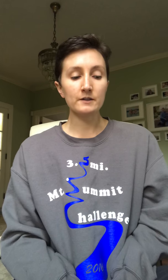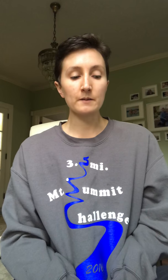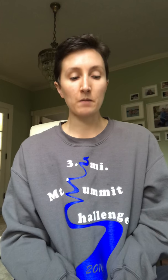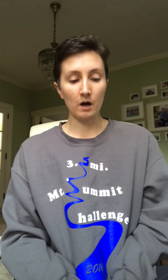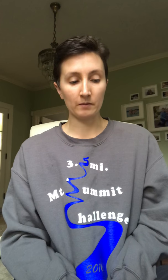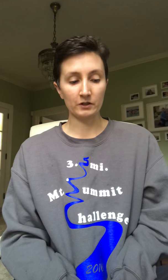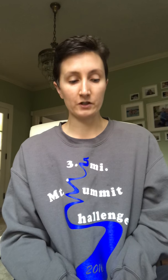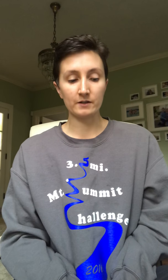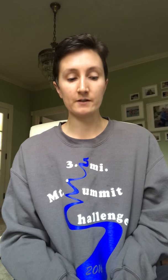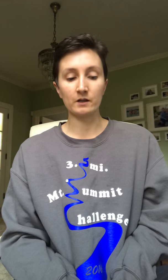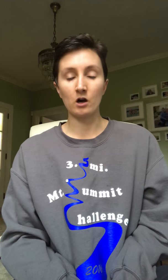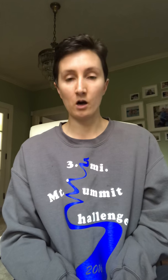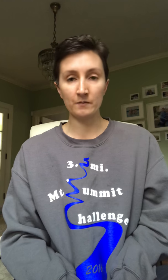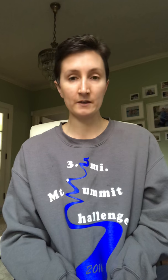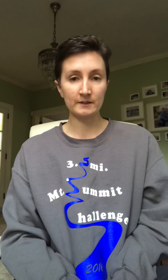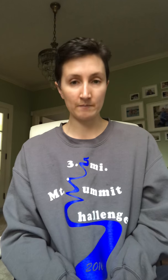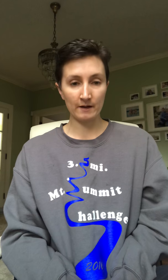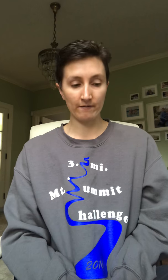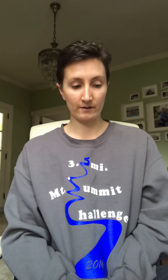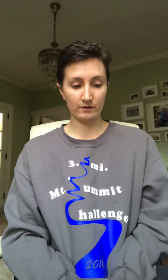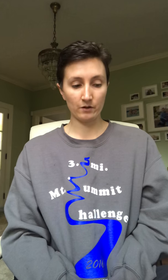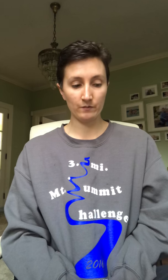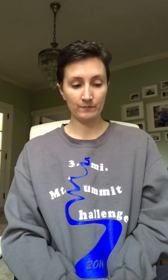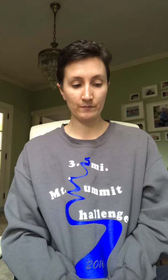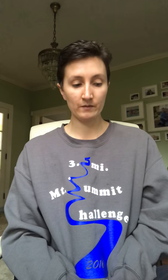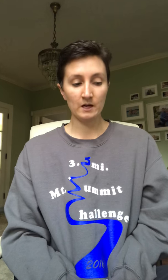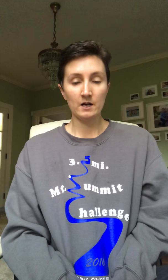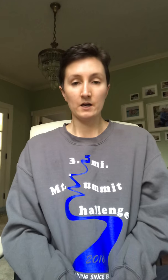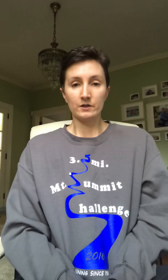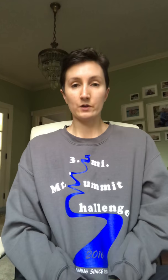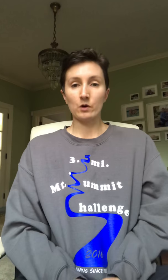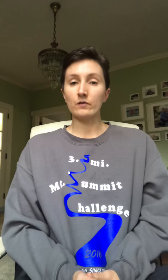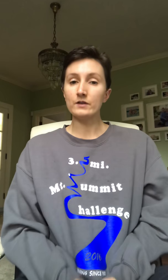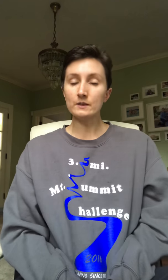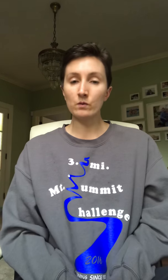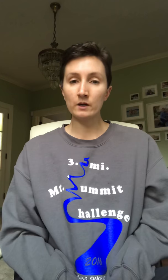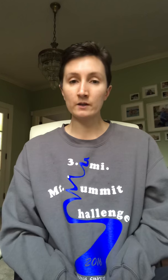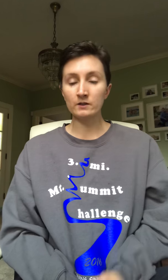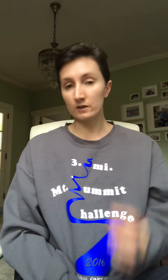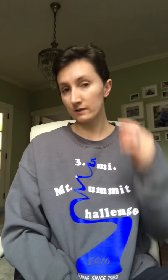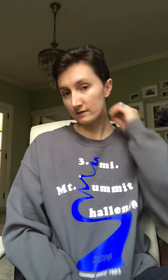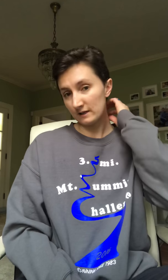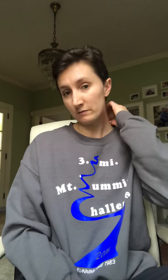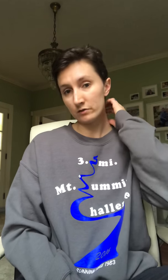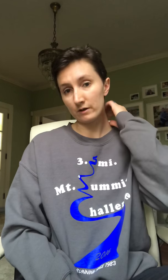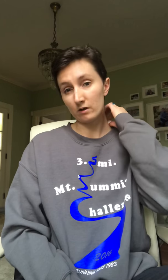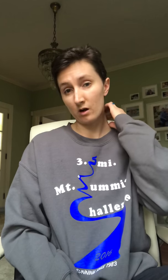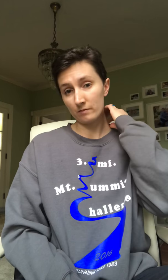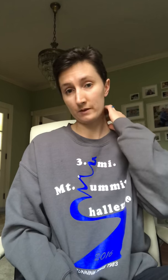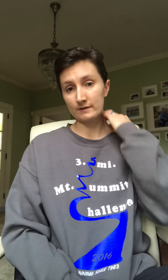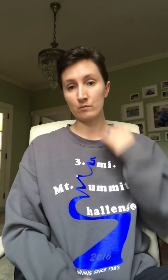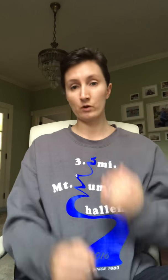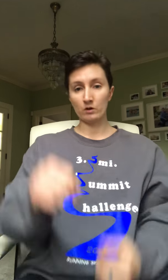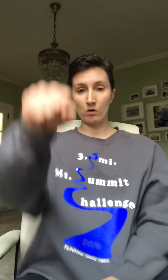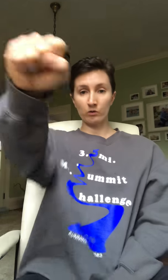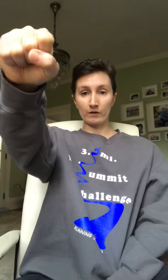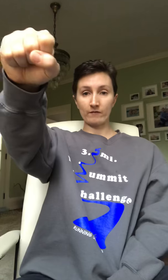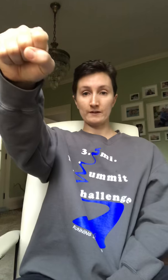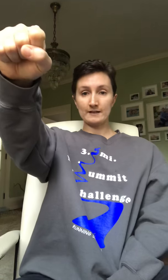Marx publishes the Communist Manifesto. So for this one, to demonstrate communism, we're going to hold our fist out in